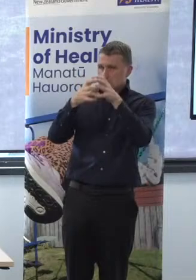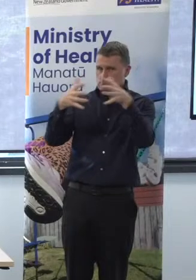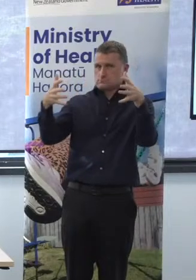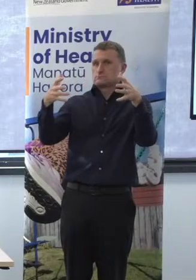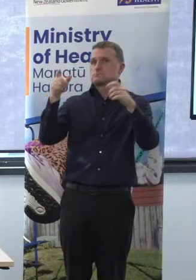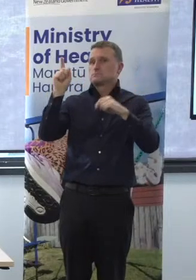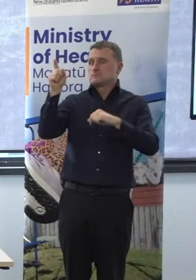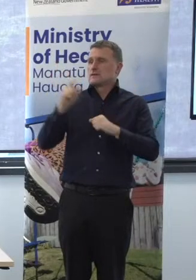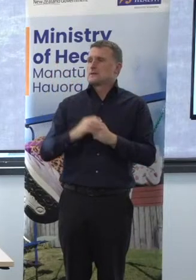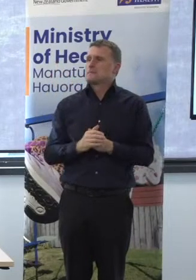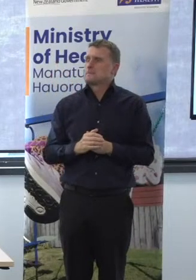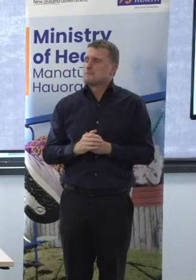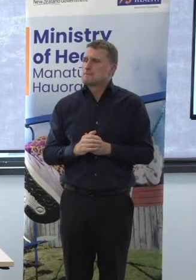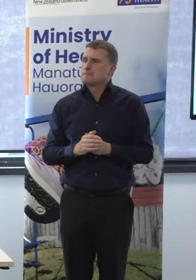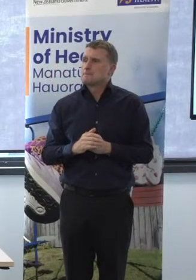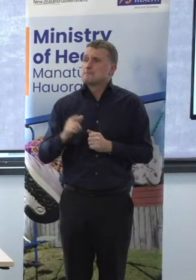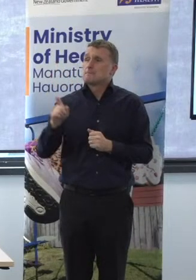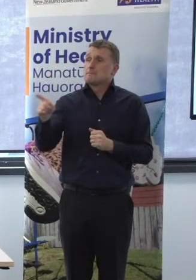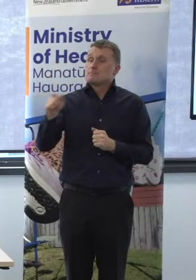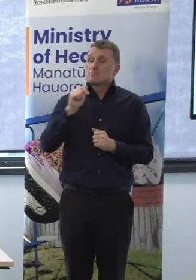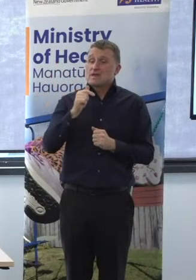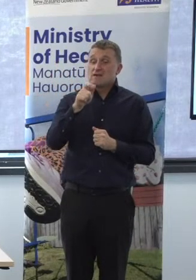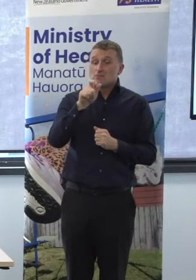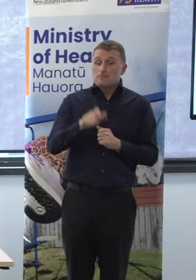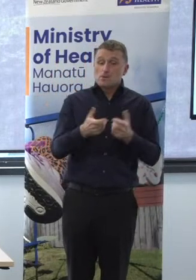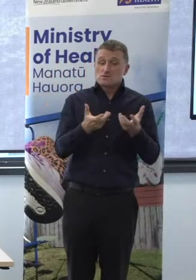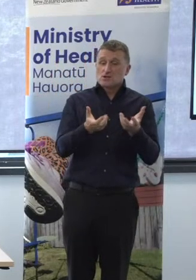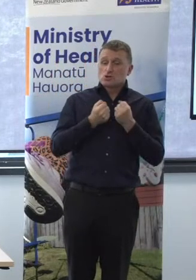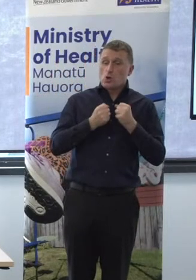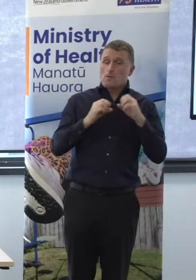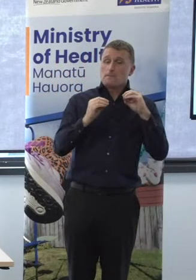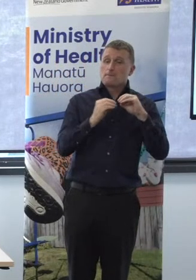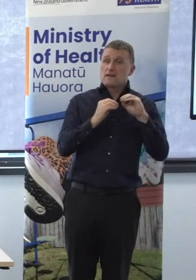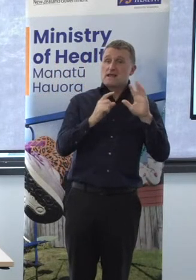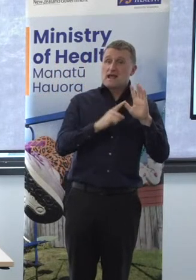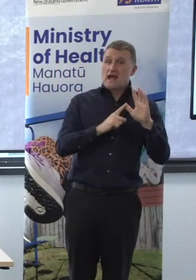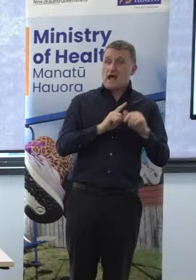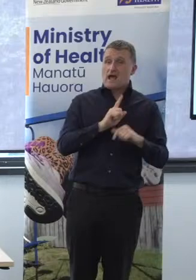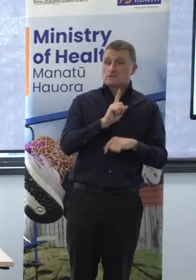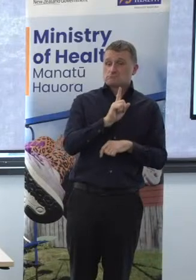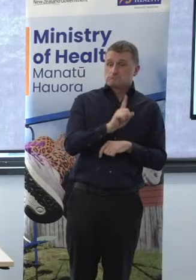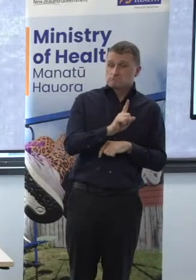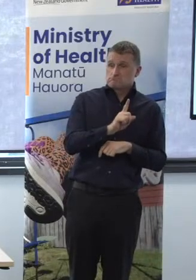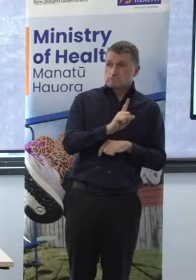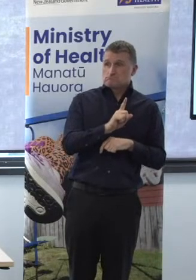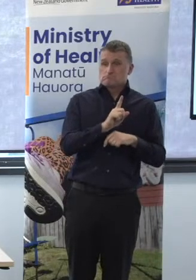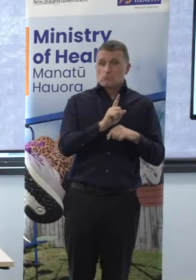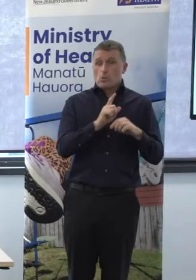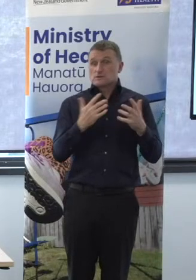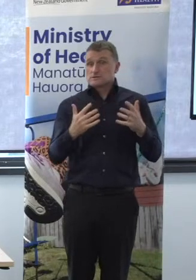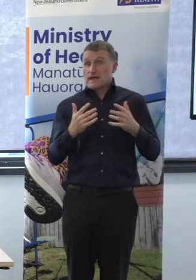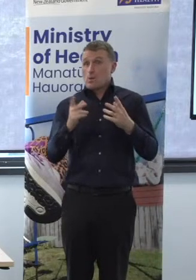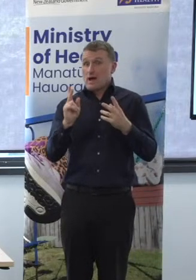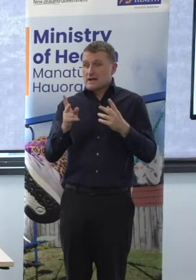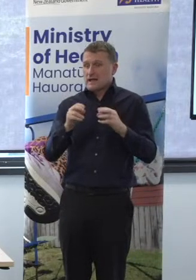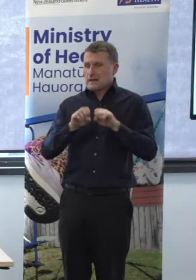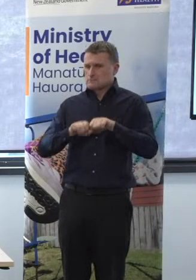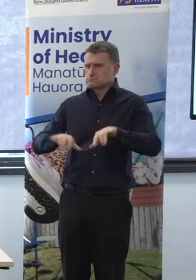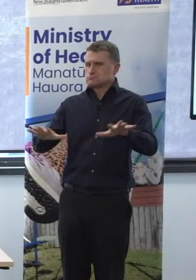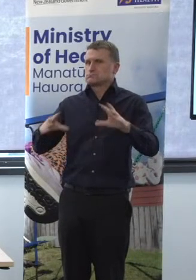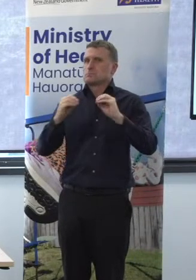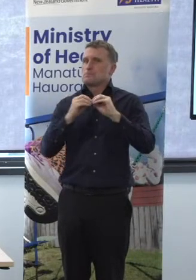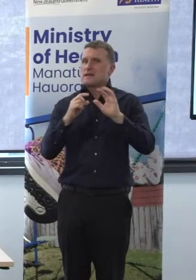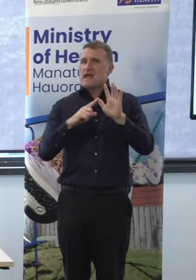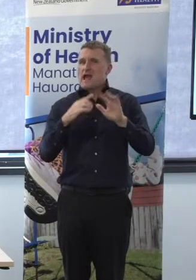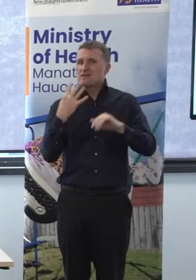with one of the earlier BA variants becoming infected with one of the more recent ones, such as 4 or BA5? Yeah, that's a really